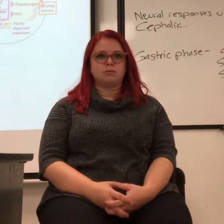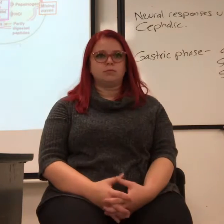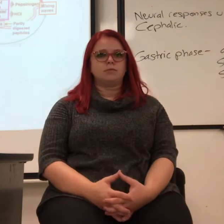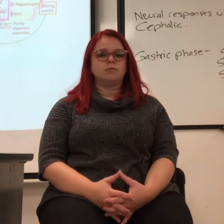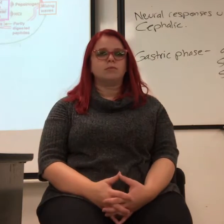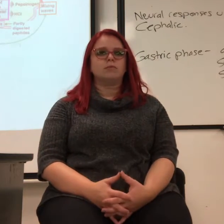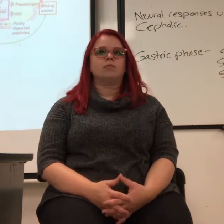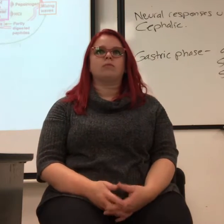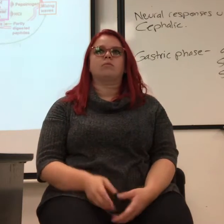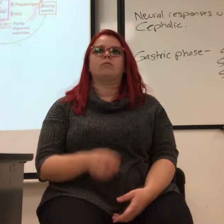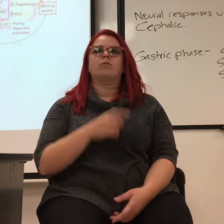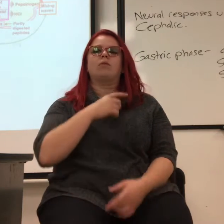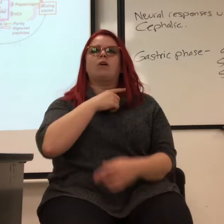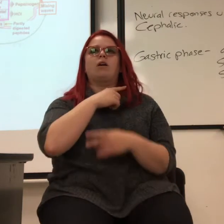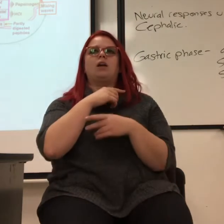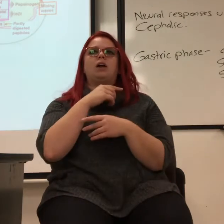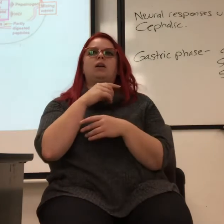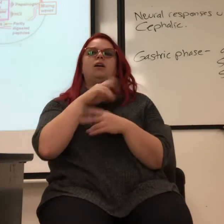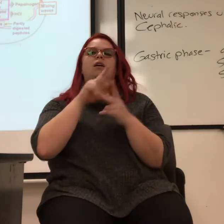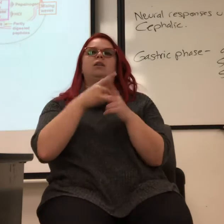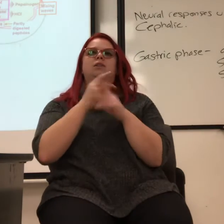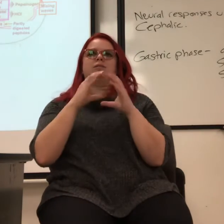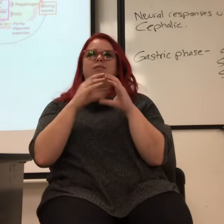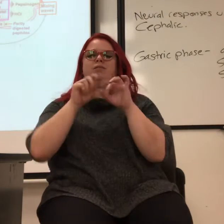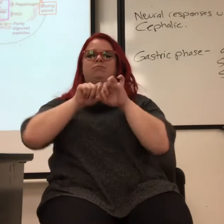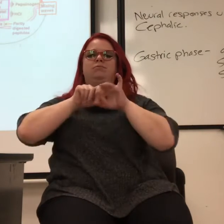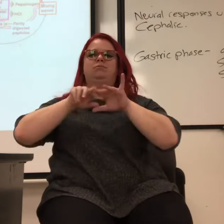Those cells release the hormone gastrin.